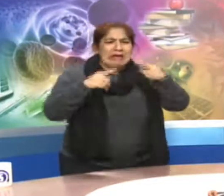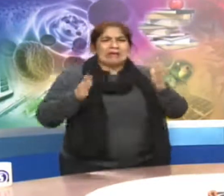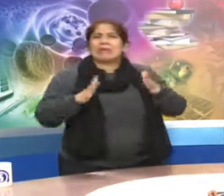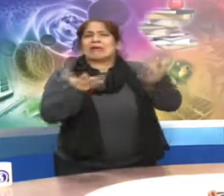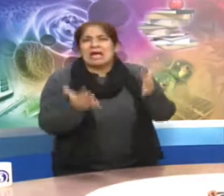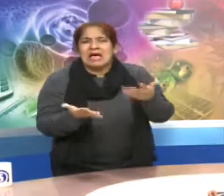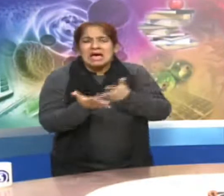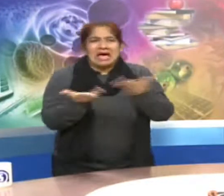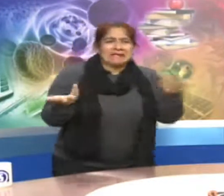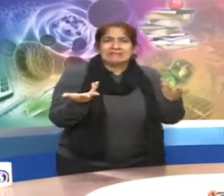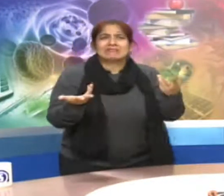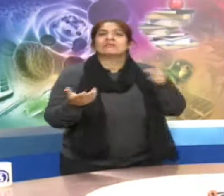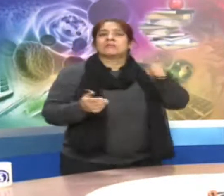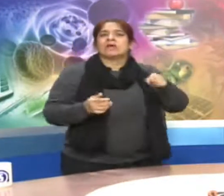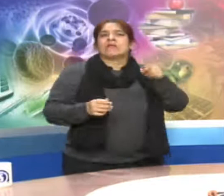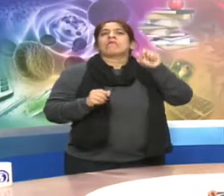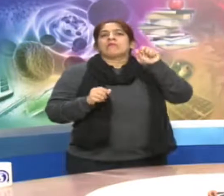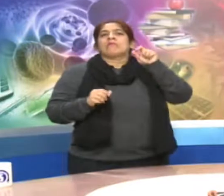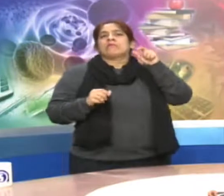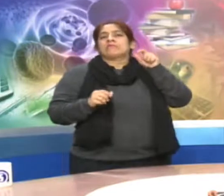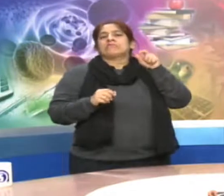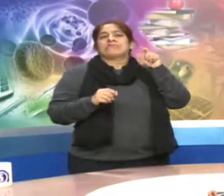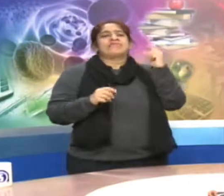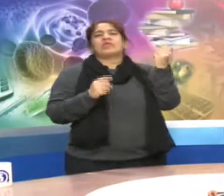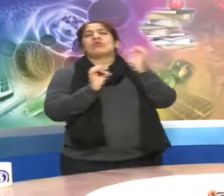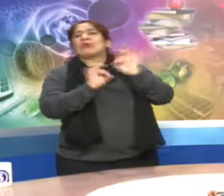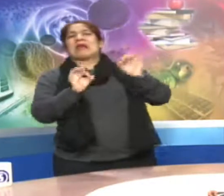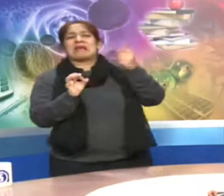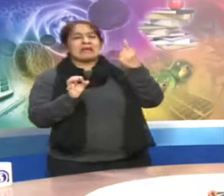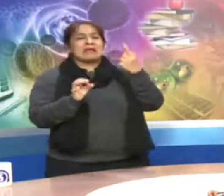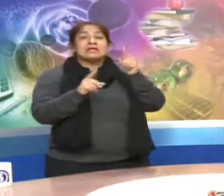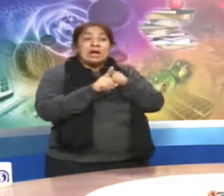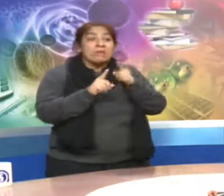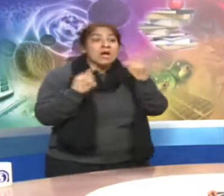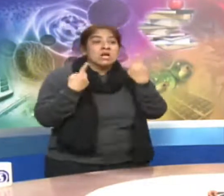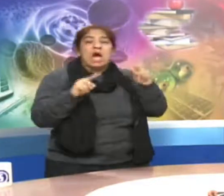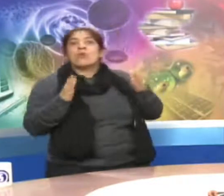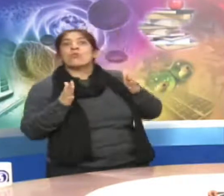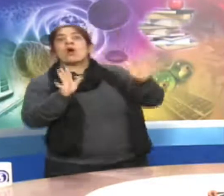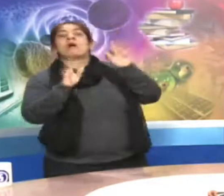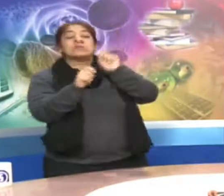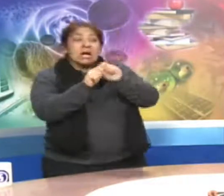that you buy should have a proper use of it.